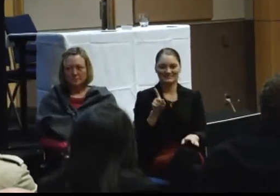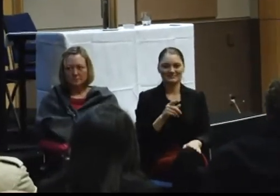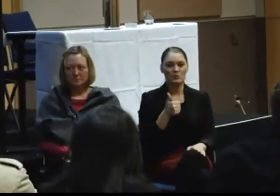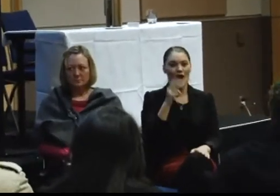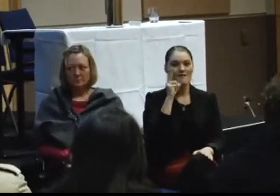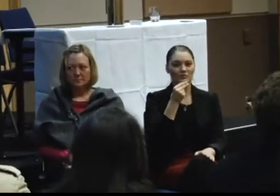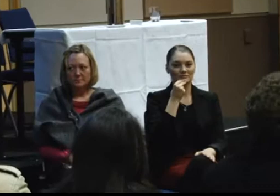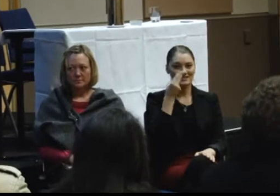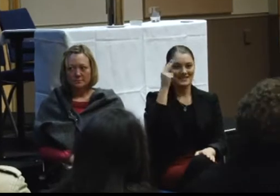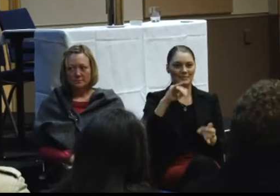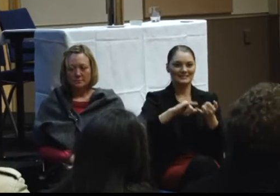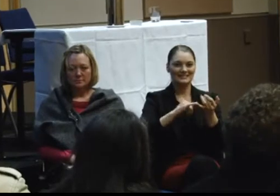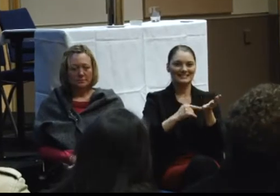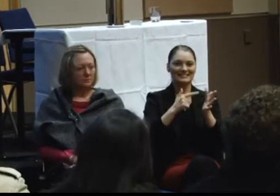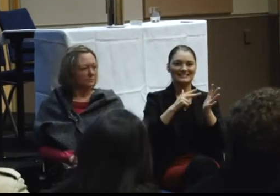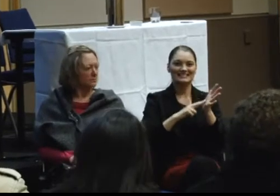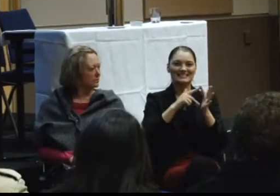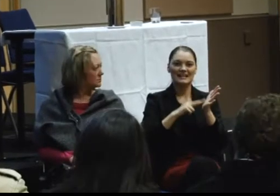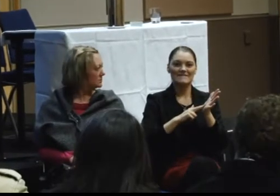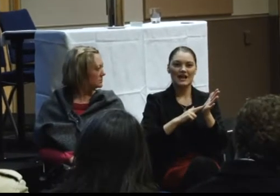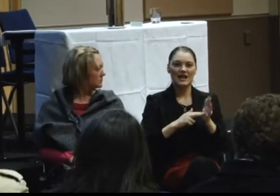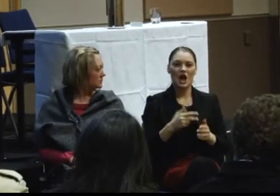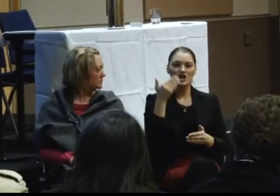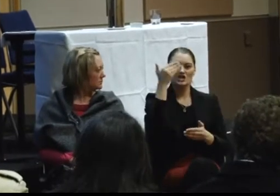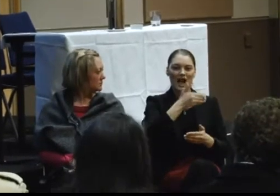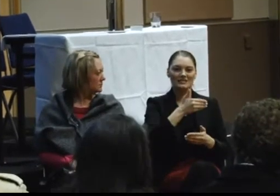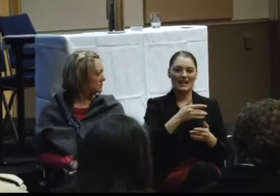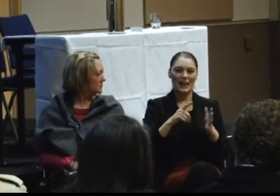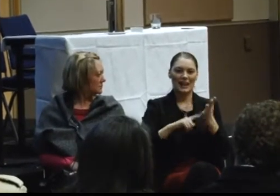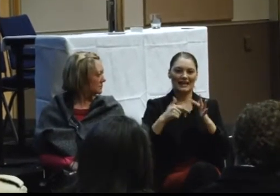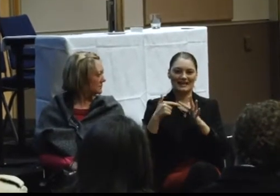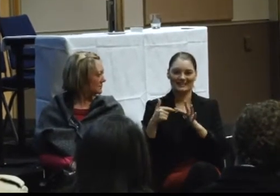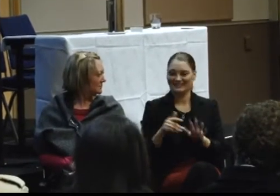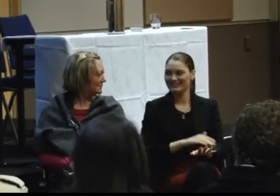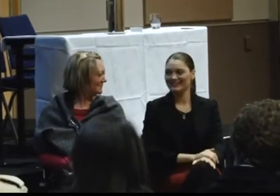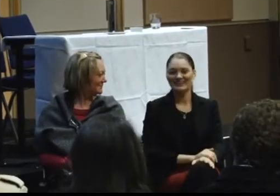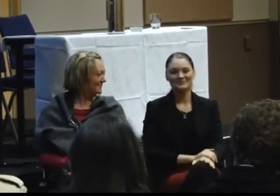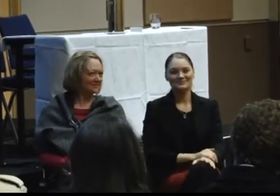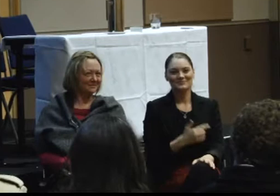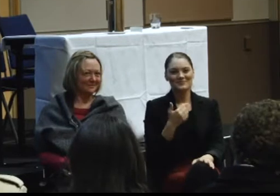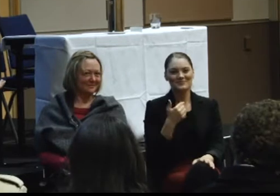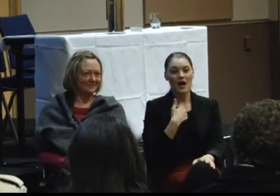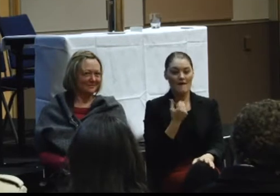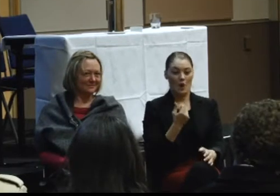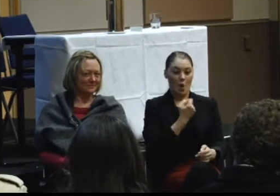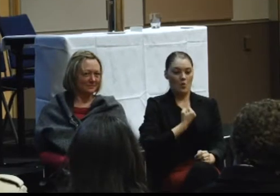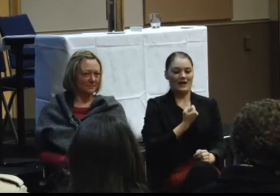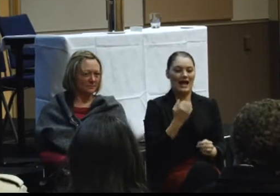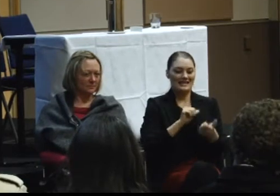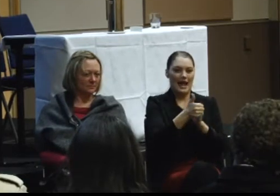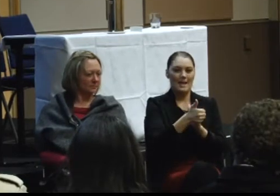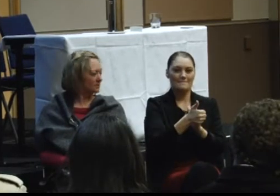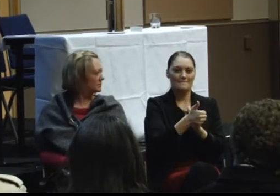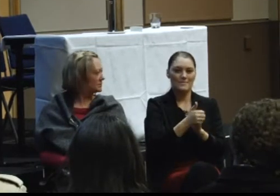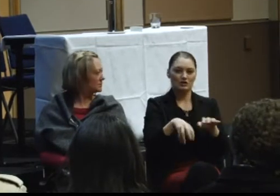Good afternoon. I'm Stephen Knightley. I'm the chairperson of the New Zealand Game Developers Association, and I have my own game studio called InGame, and I'm really passionate